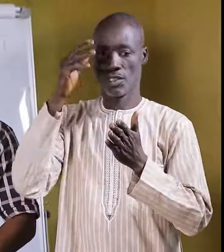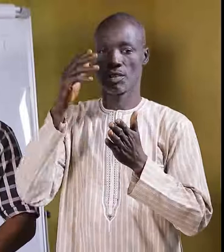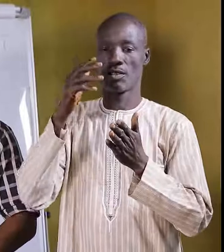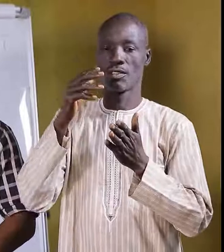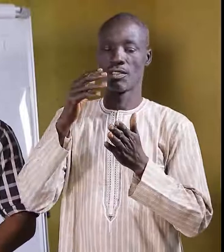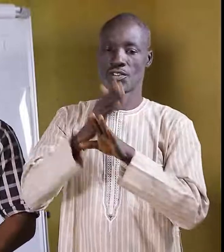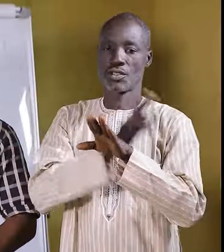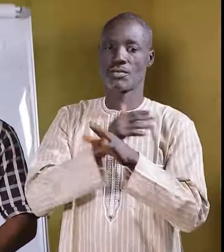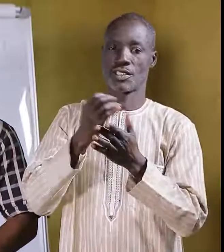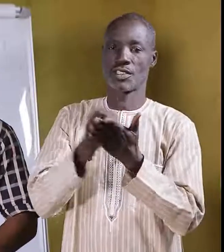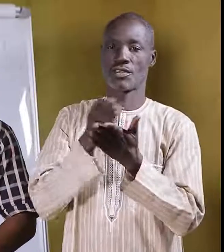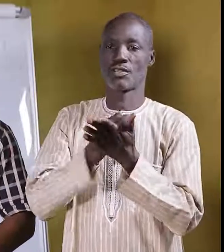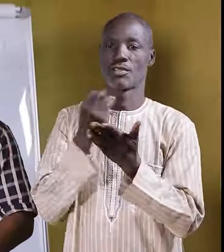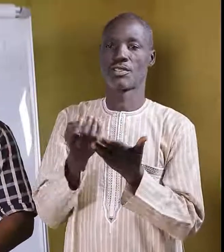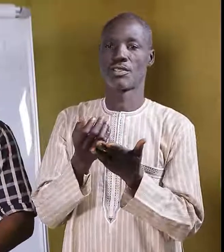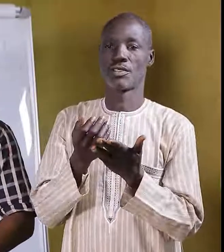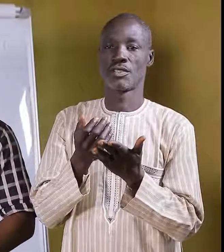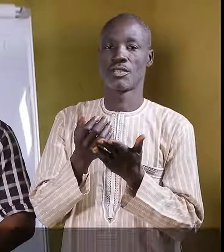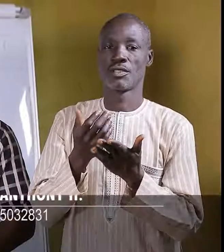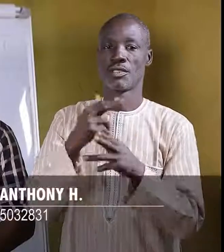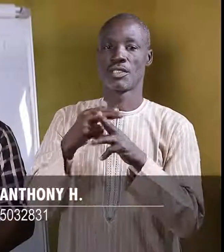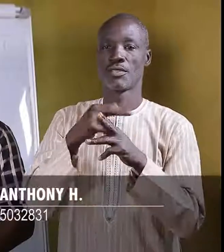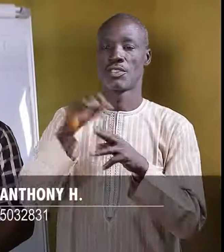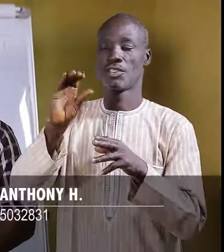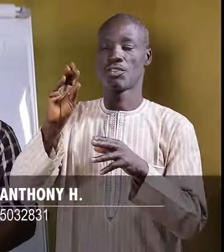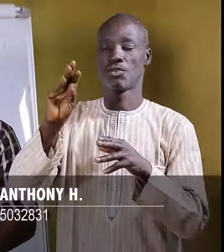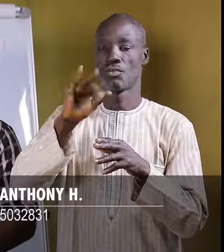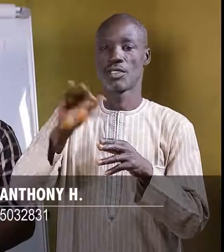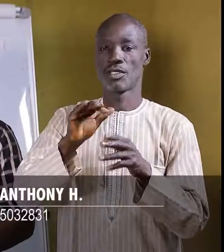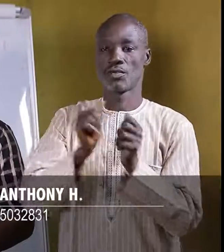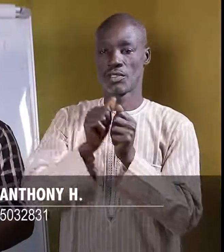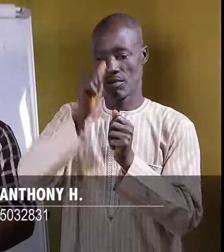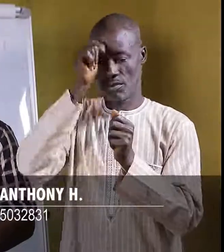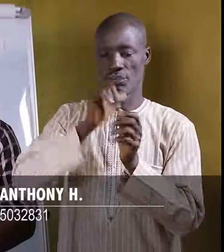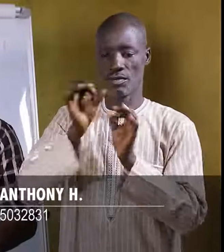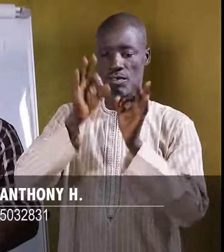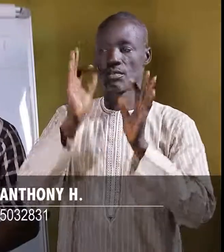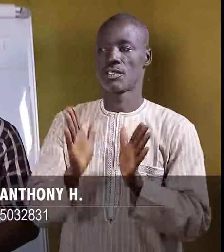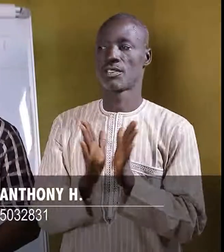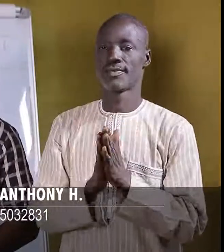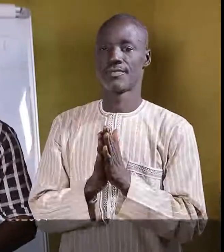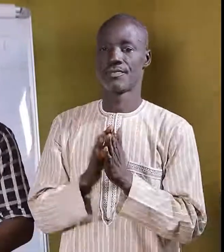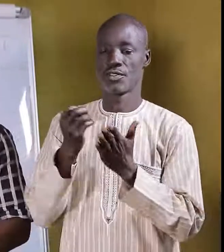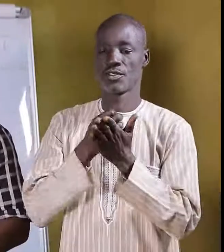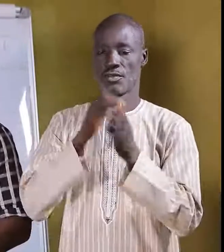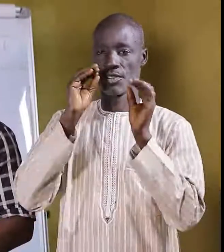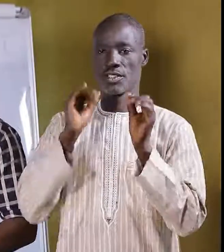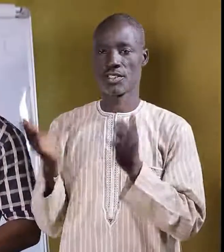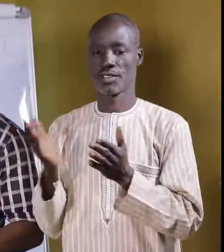usual subject, economics. I remain Mr. Obi Ifeanyi, your usual economics teacher.